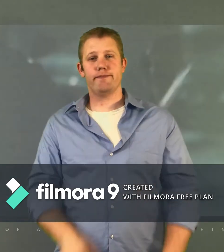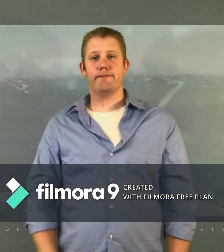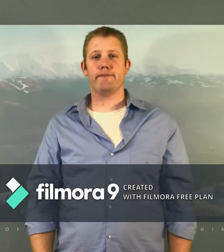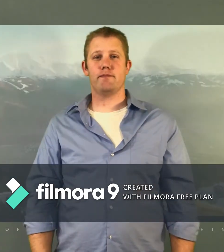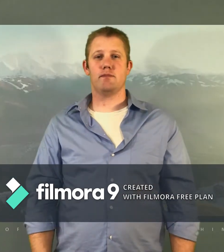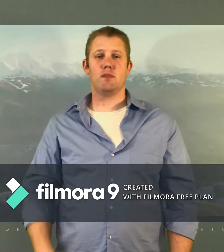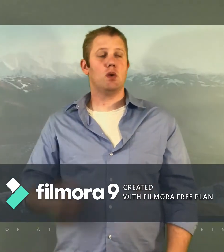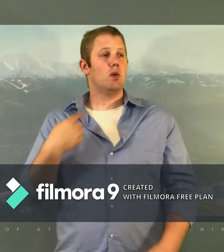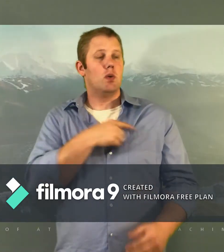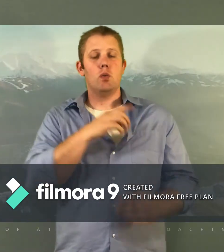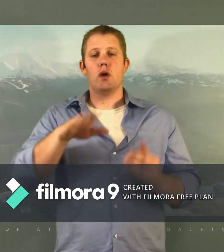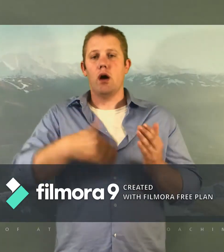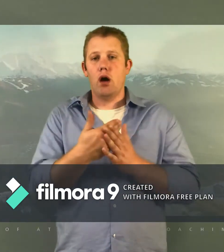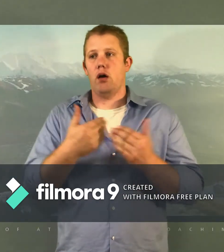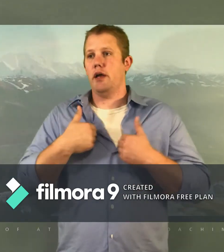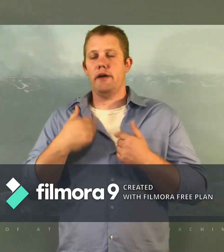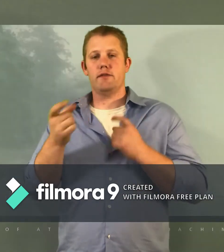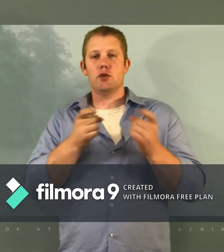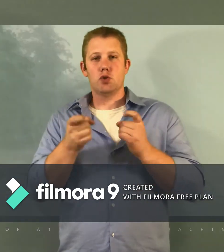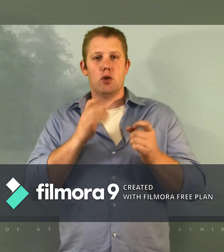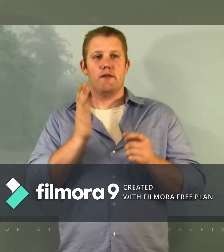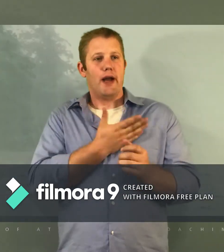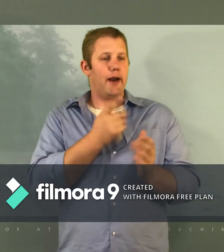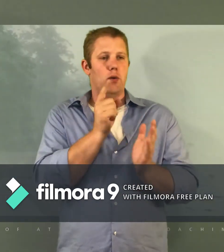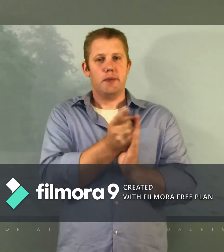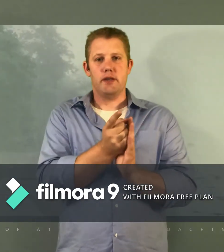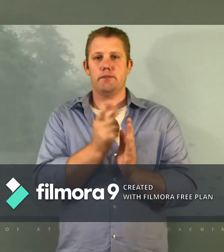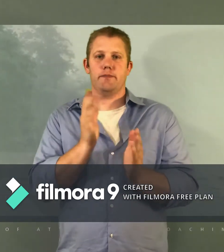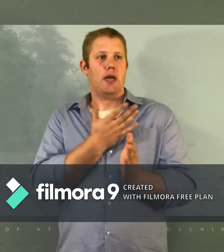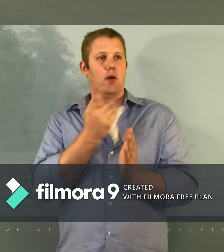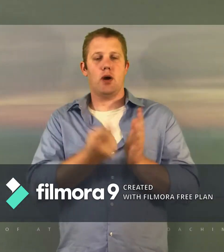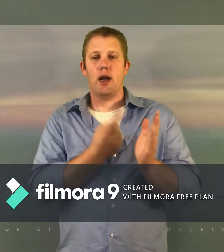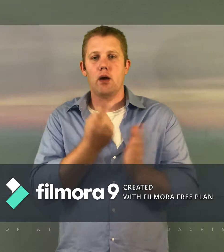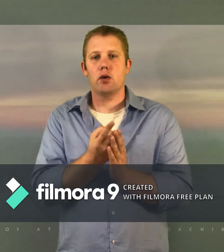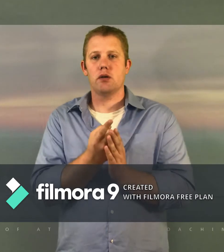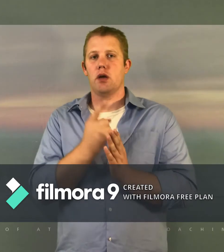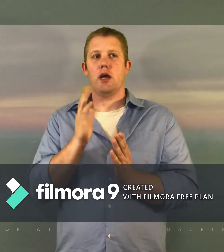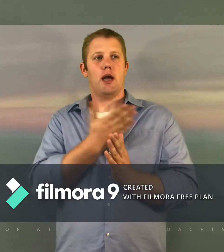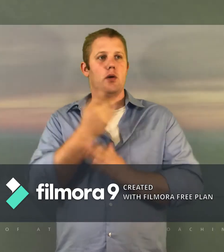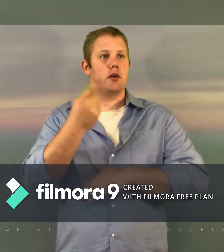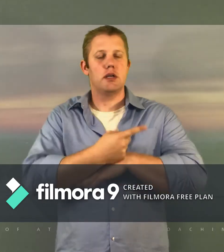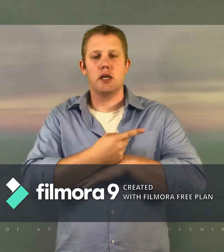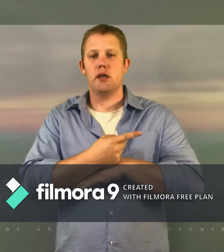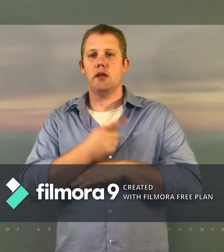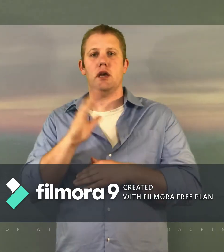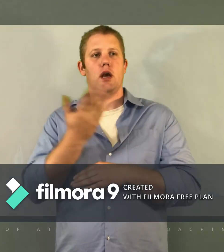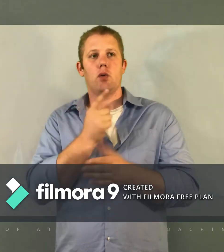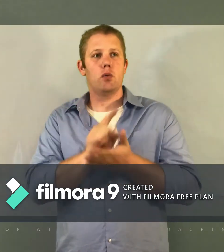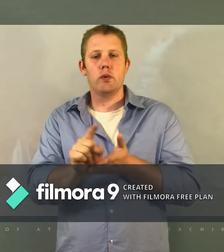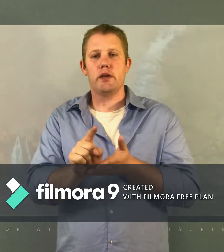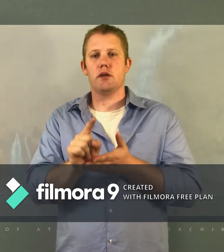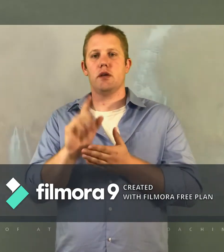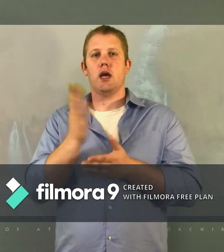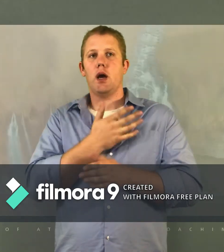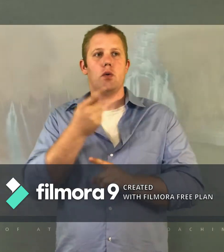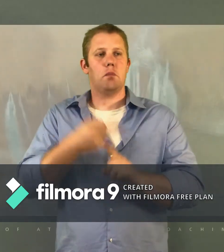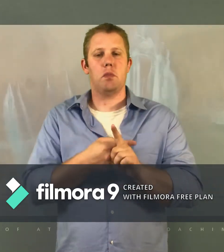what you say about me. We have control of our minute, our hour, our